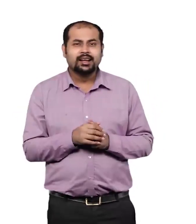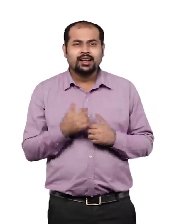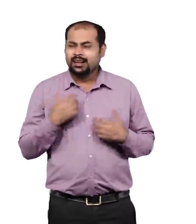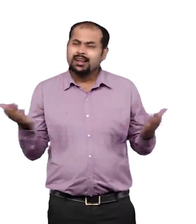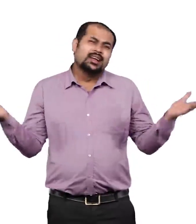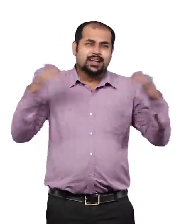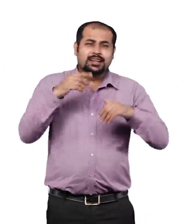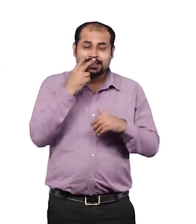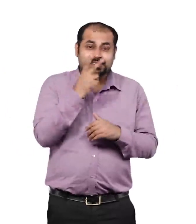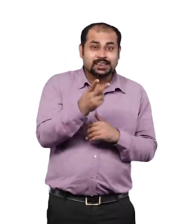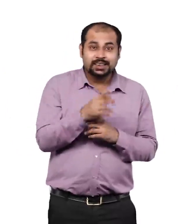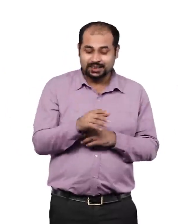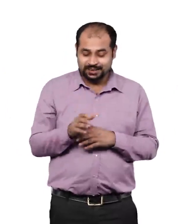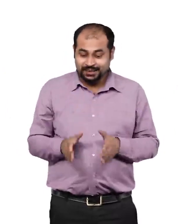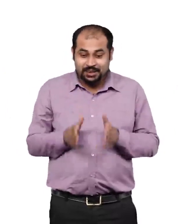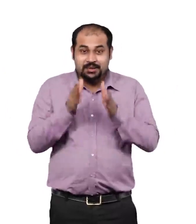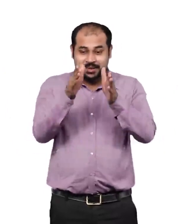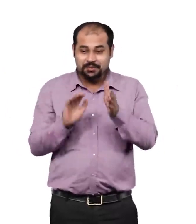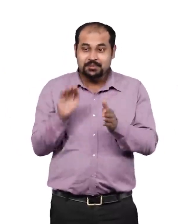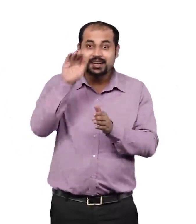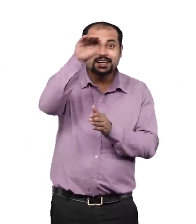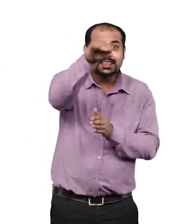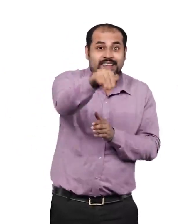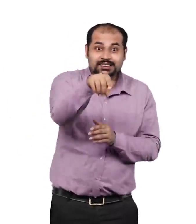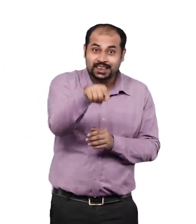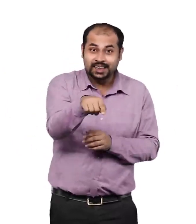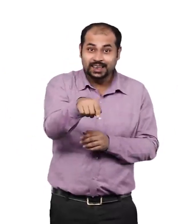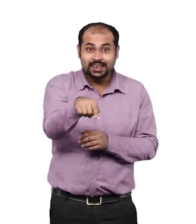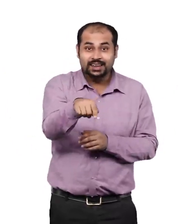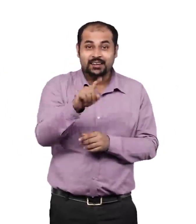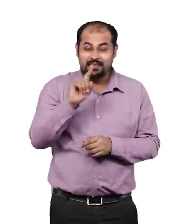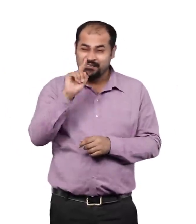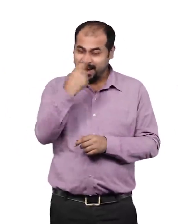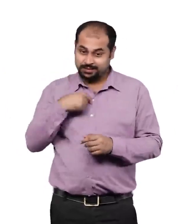"Let us see who crosses the stone bridge first."